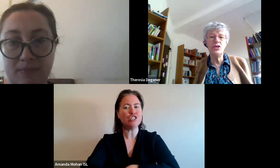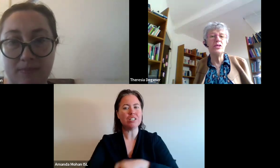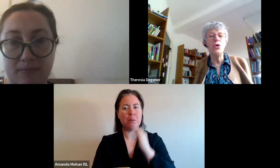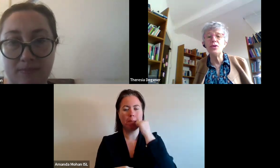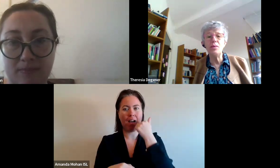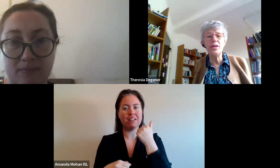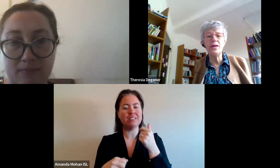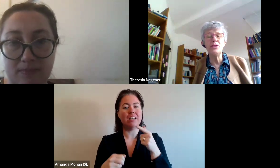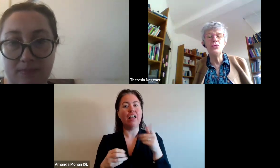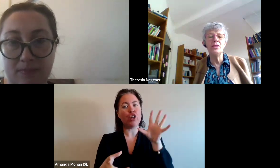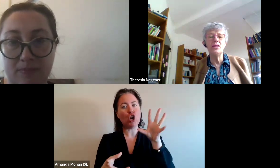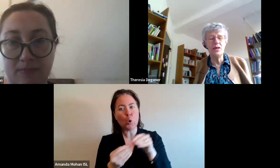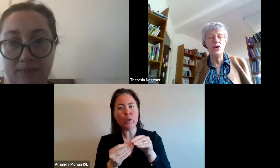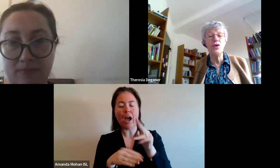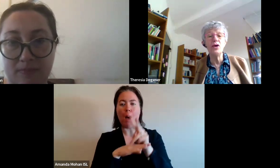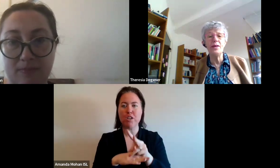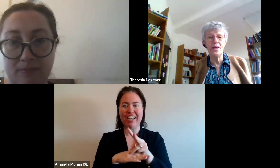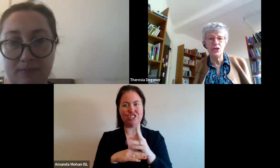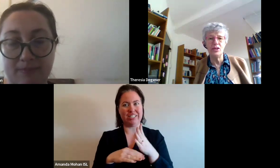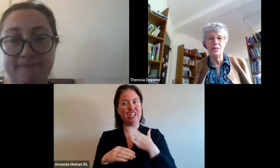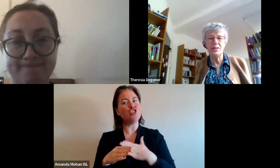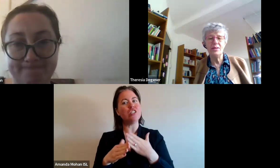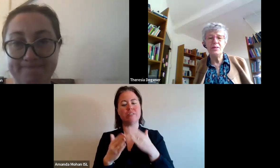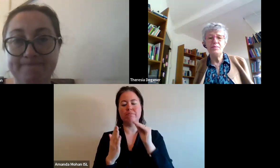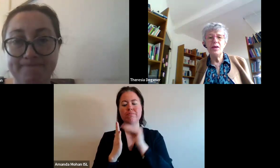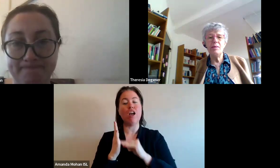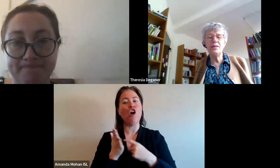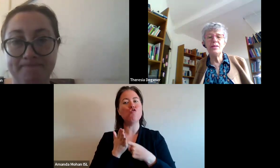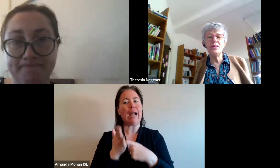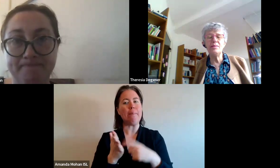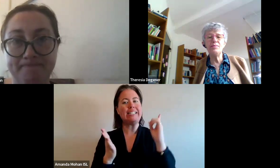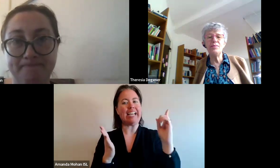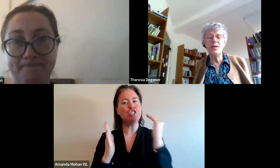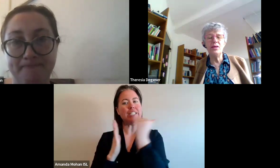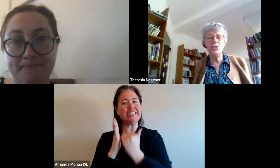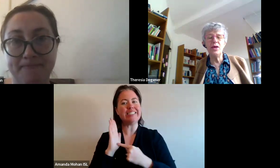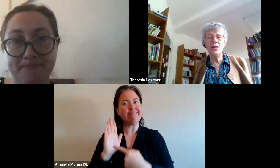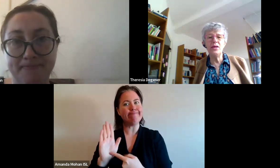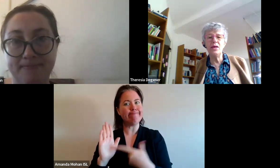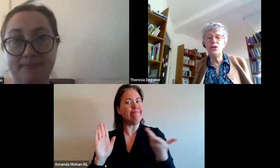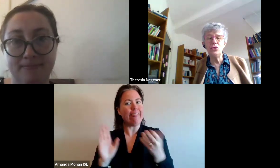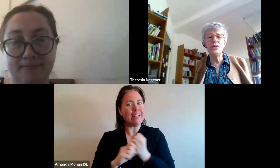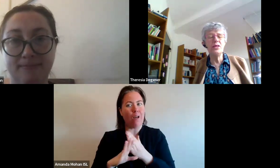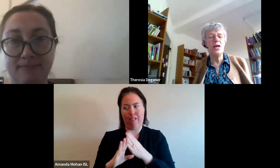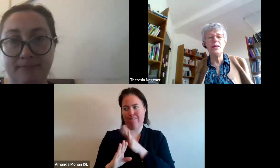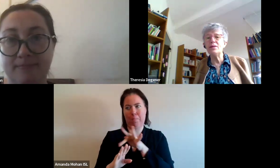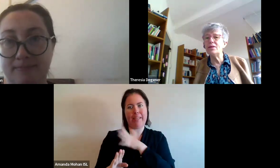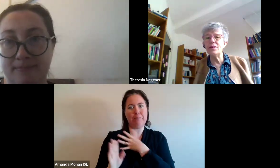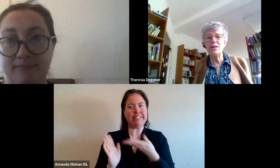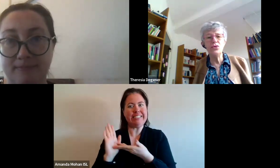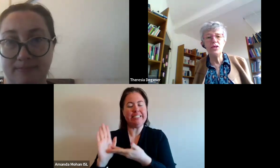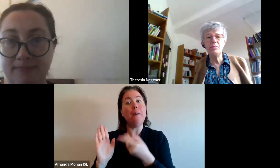concluding observations and all the committee can do is giving recommendations. But you can use it